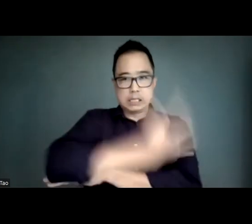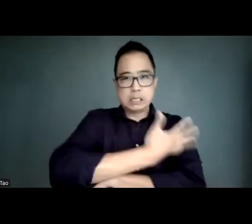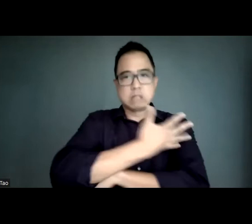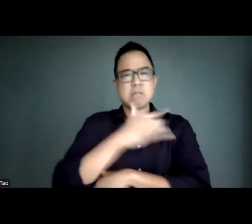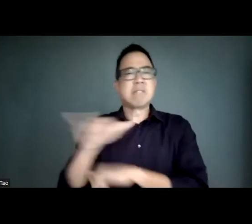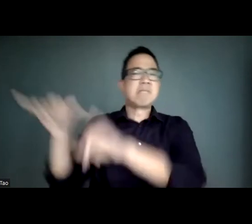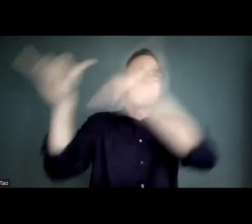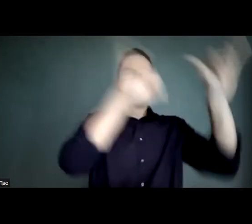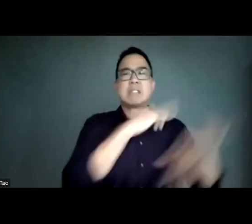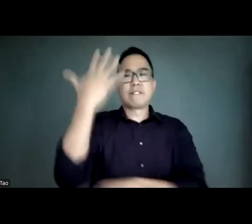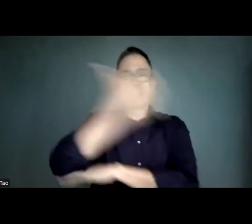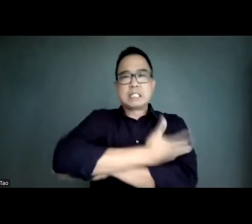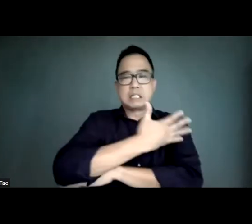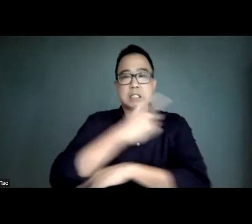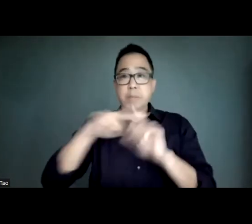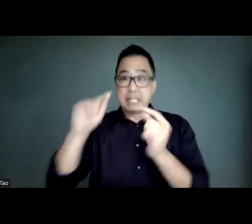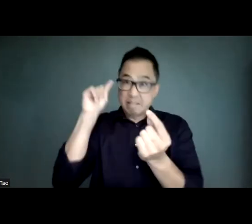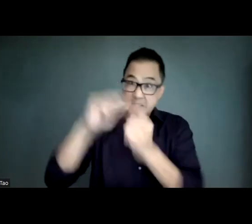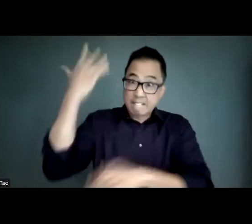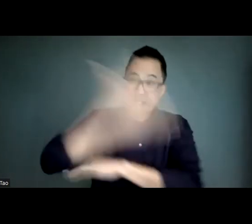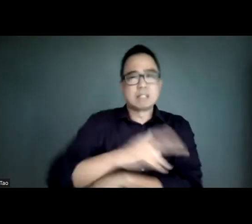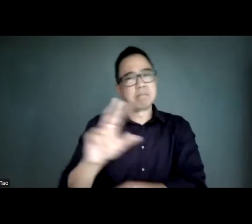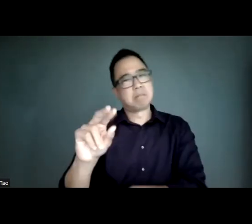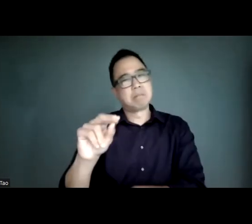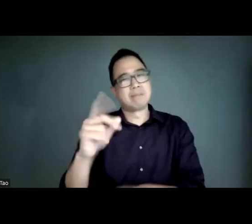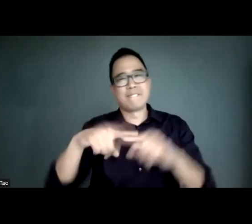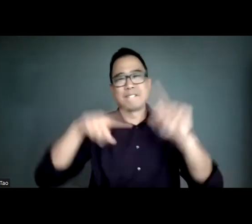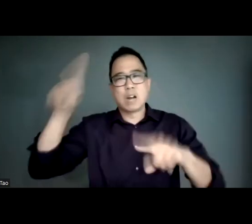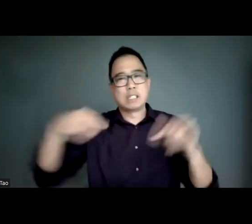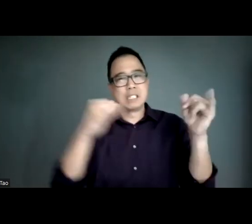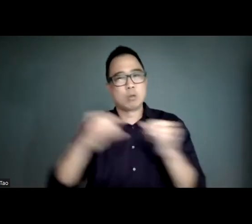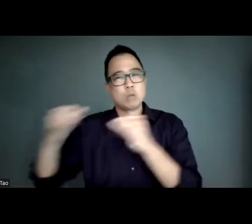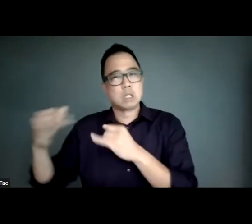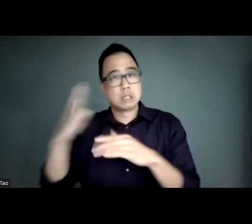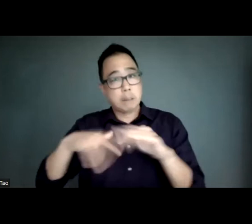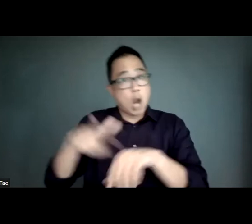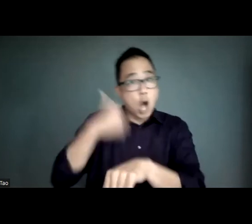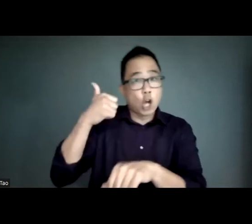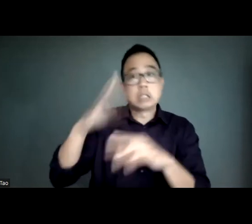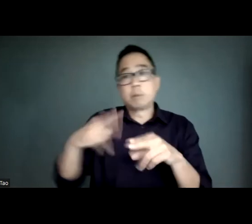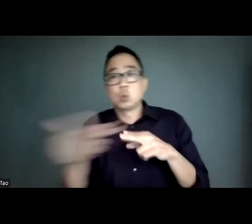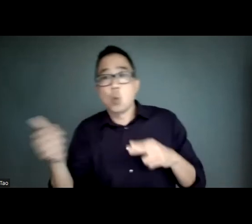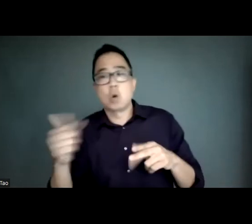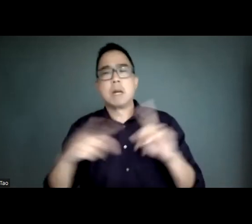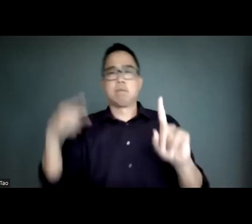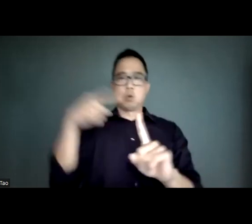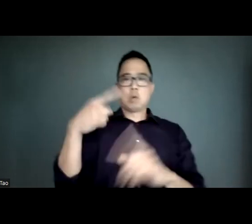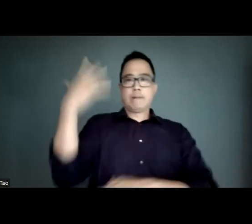It takes 5 days before you're no longer contagious, but we don't know if that's an exact science. It depends on the